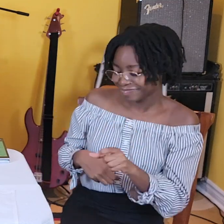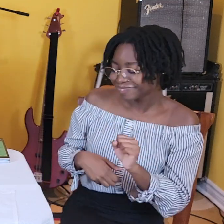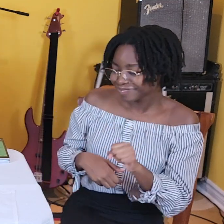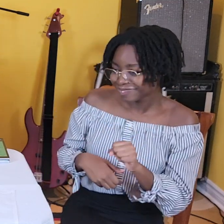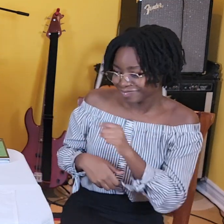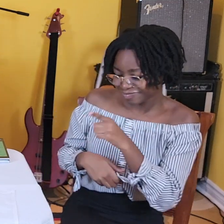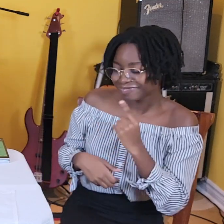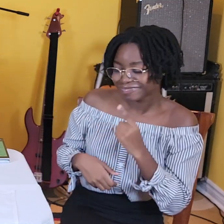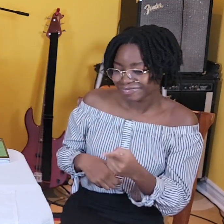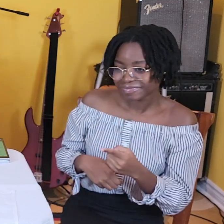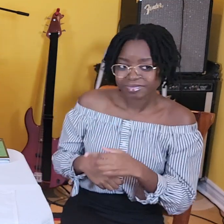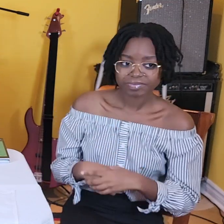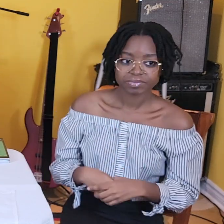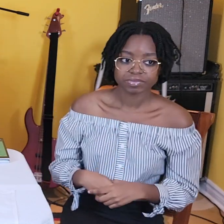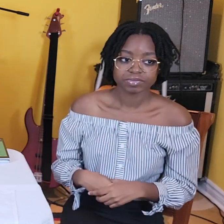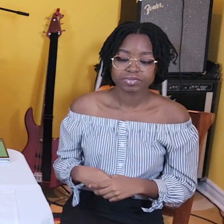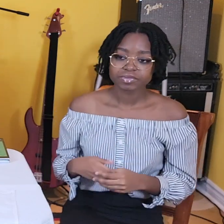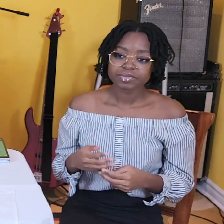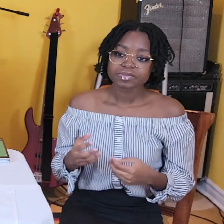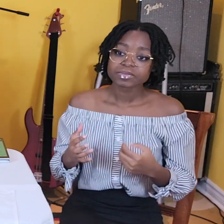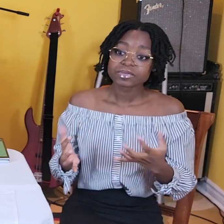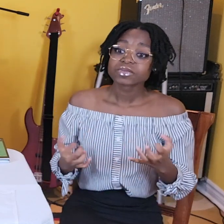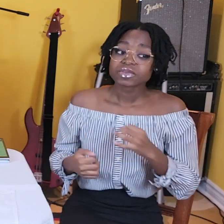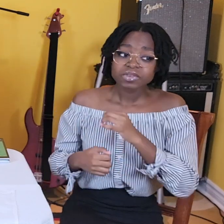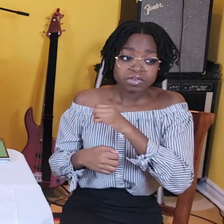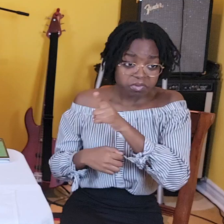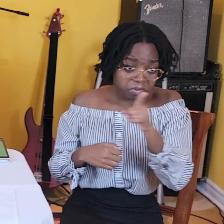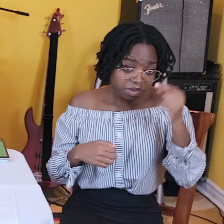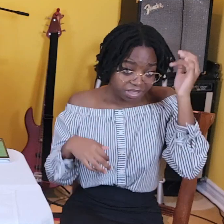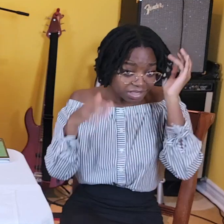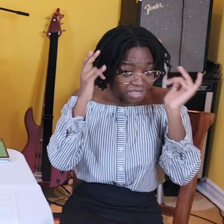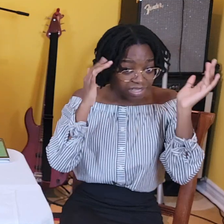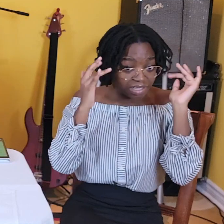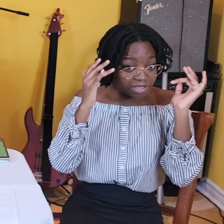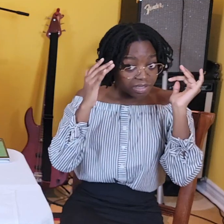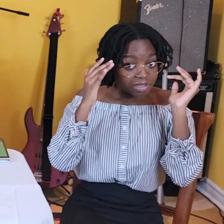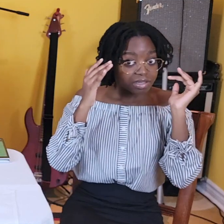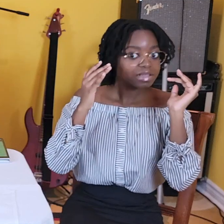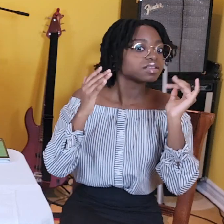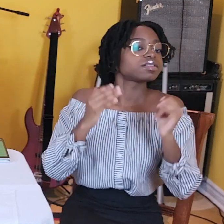wanted to think a little bit about what we just read. So many times